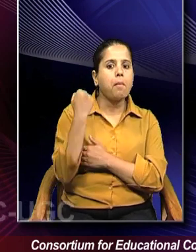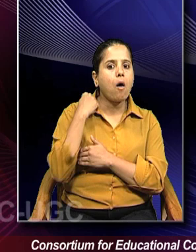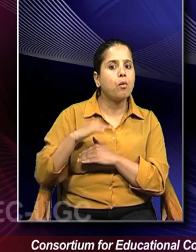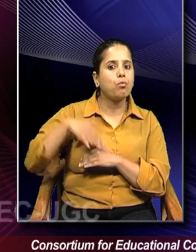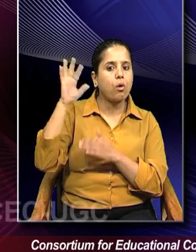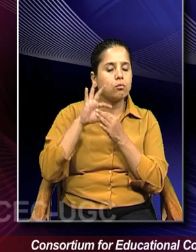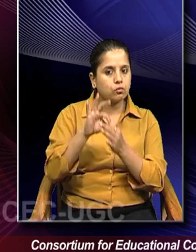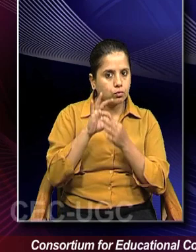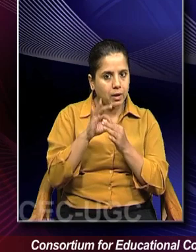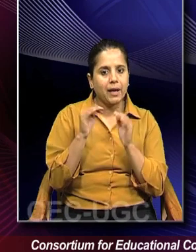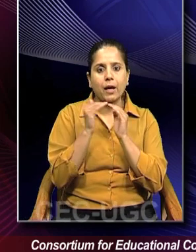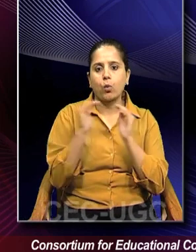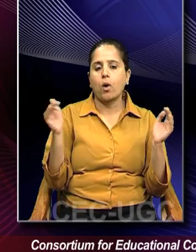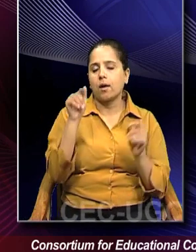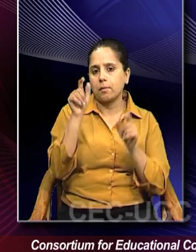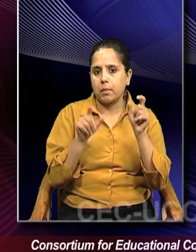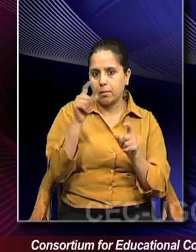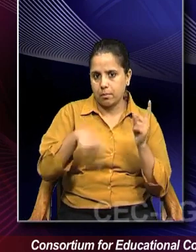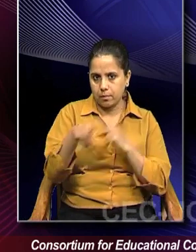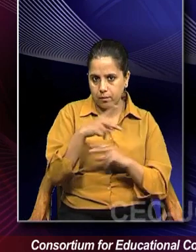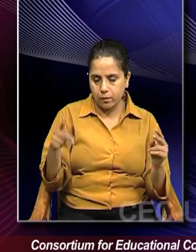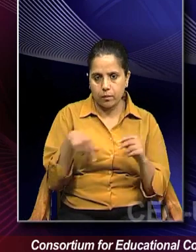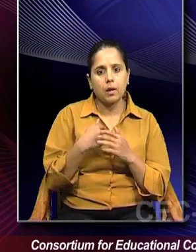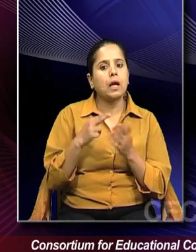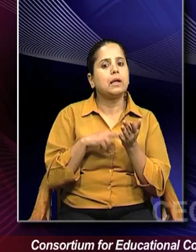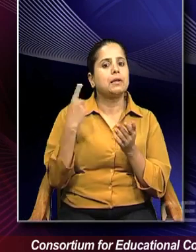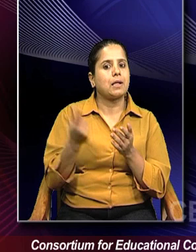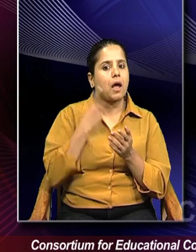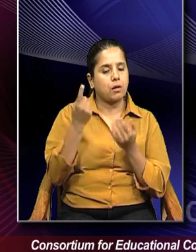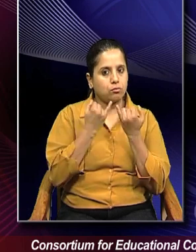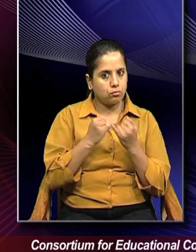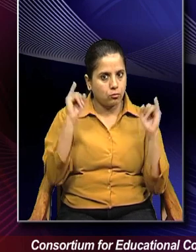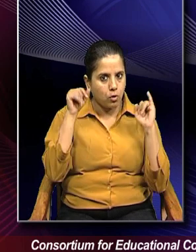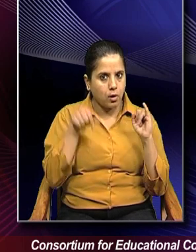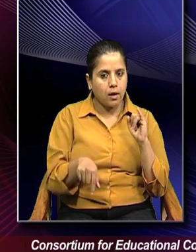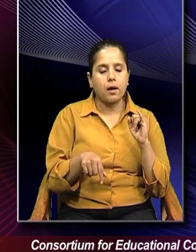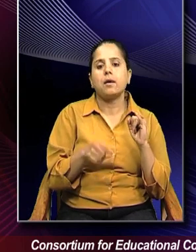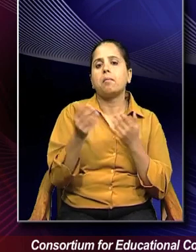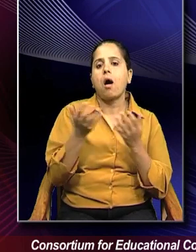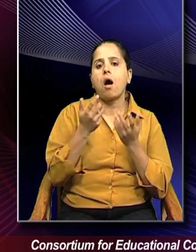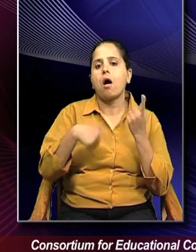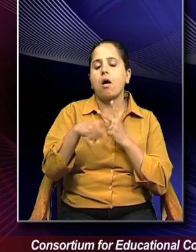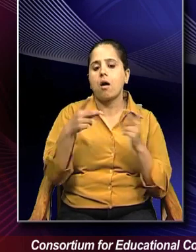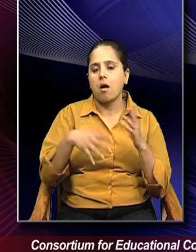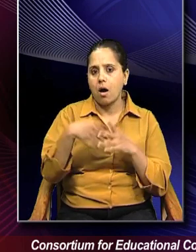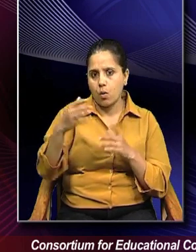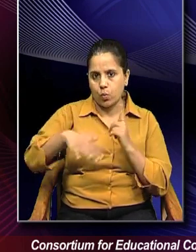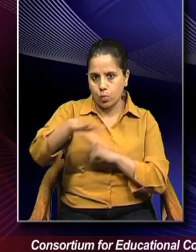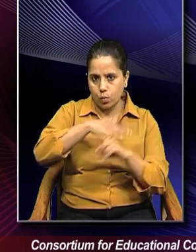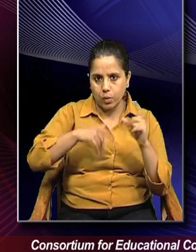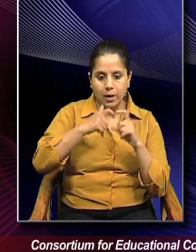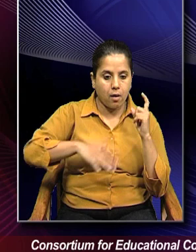by equality of people, by nationalism, by market forces, by